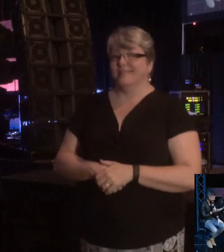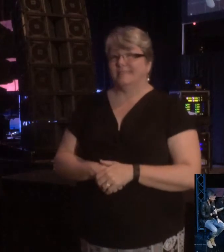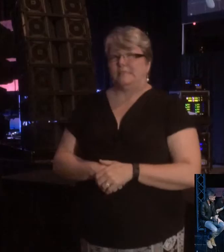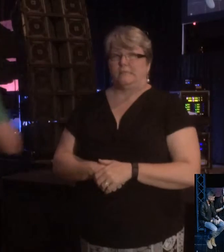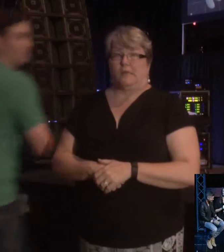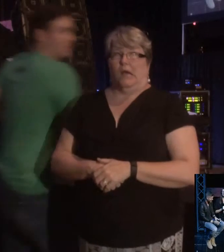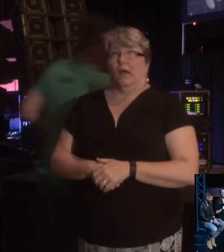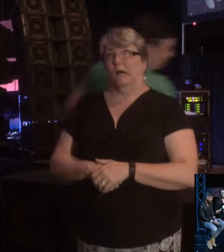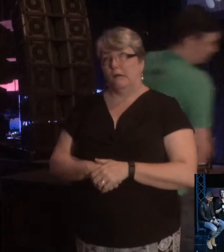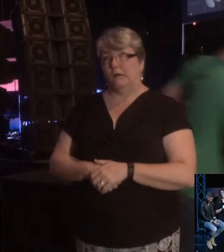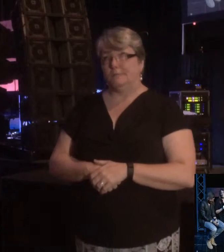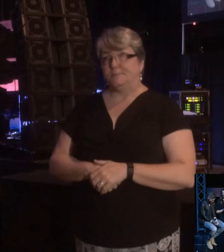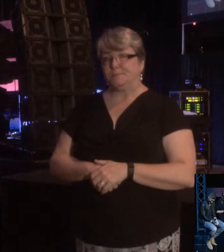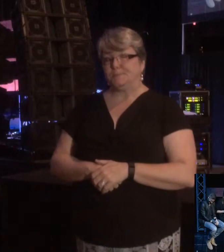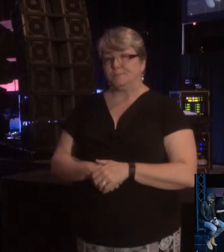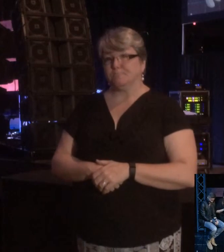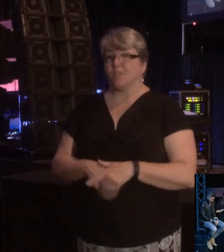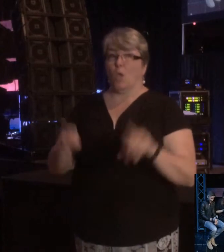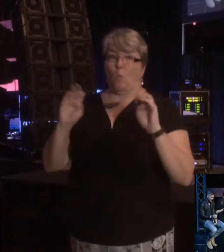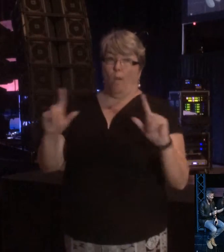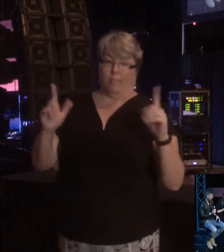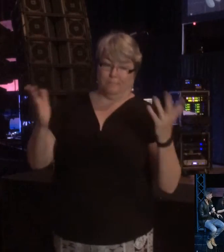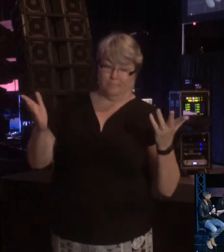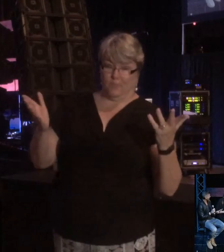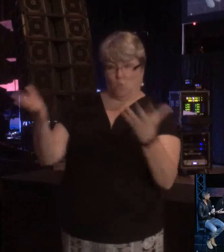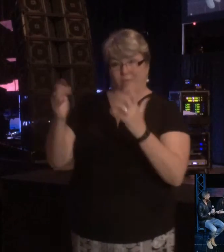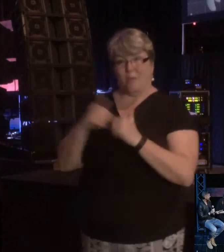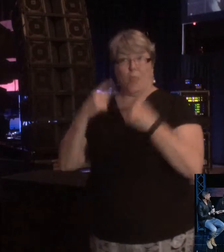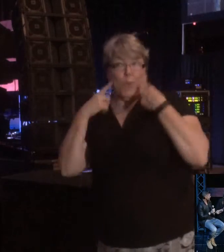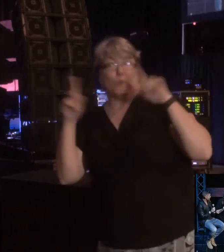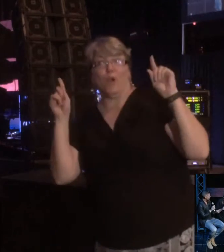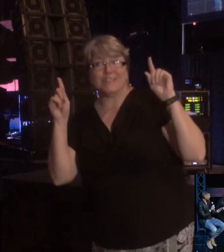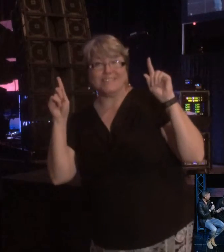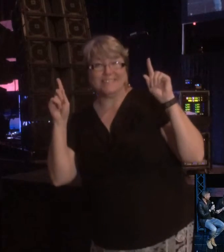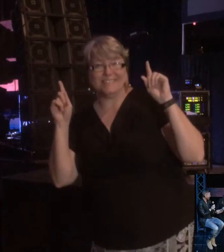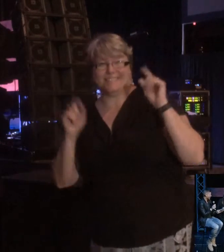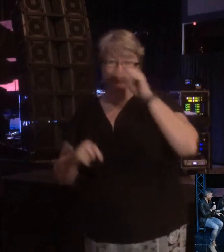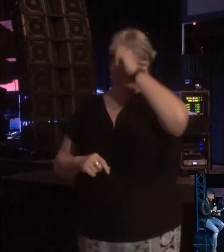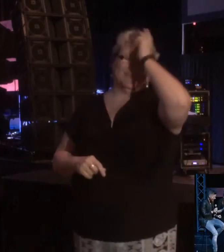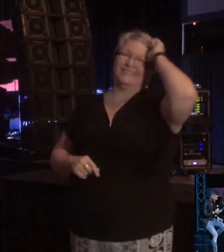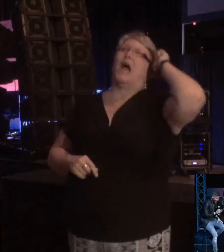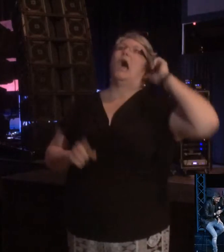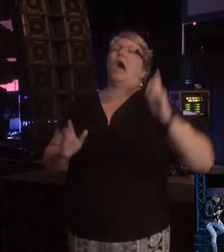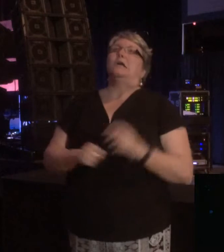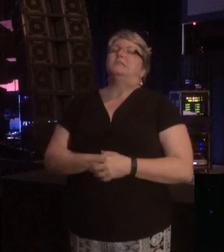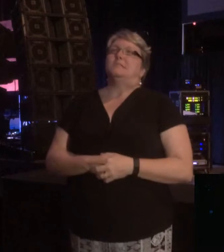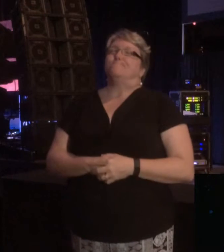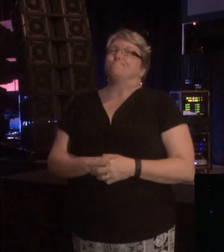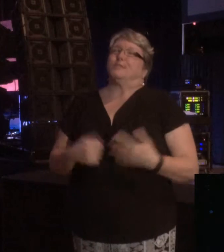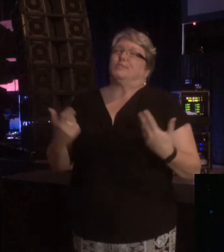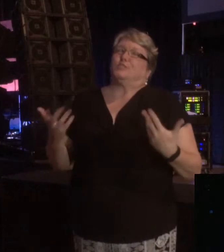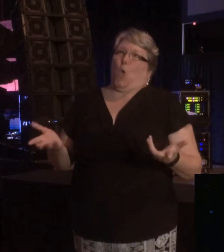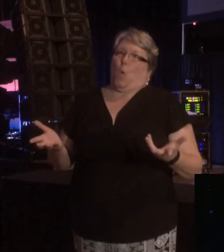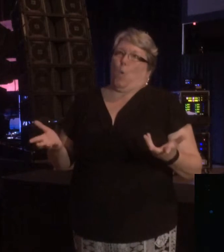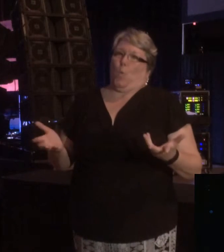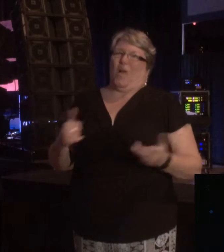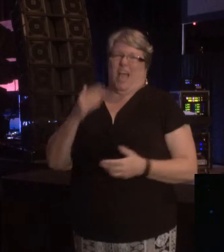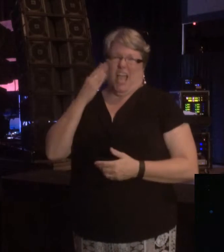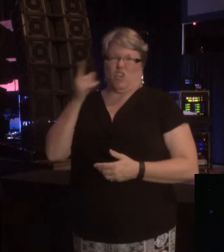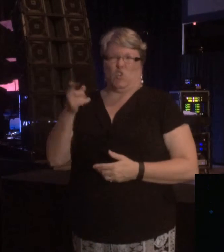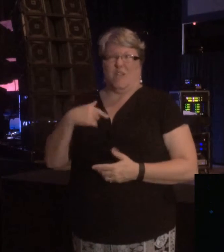like pushing me and feeling like I was like, oh, she just wants to get engaged. She's like, why can't we just hang out and be friends?